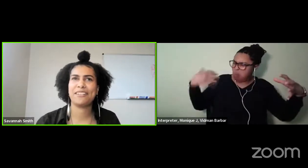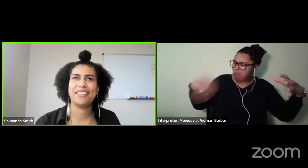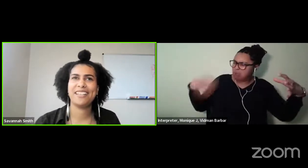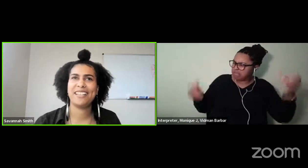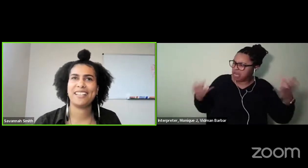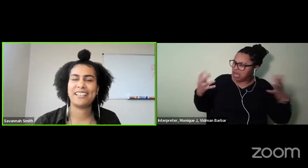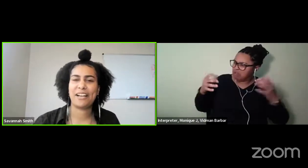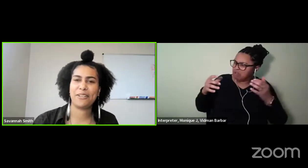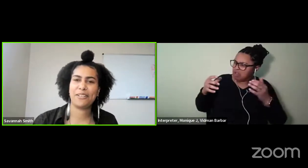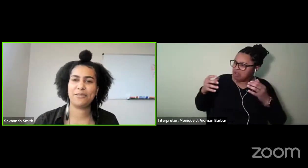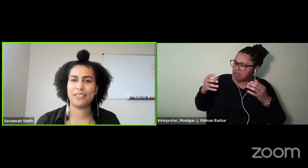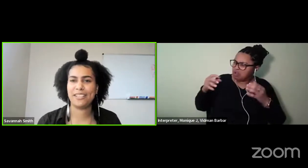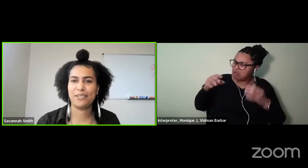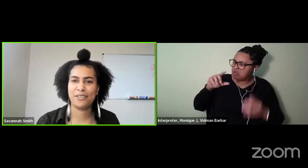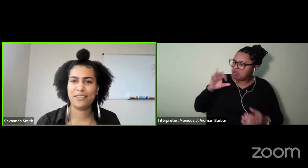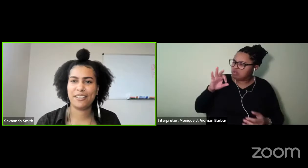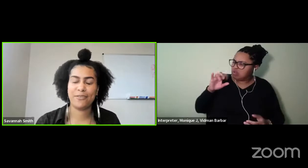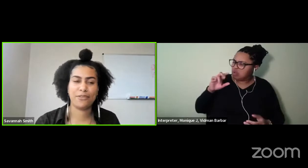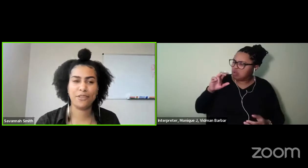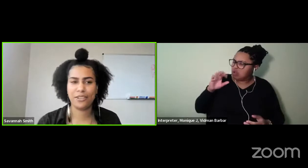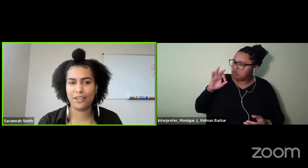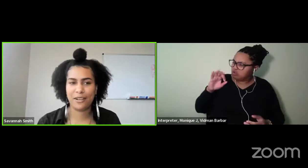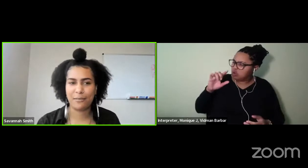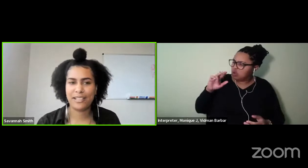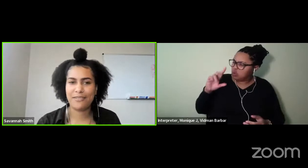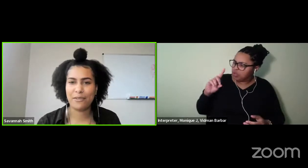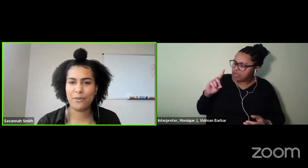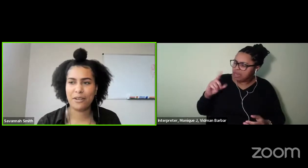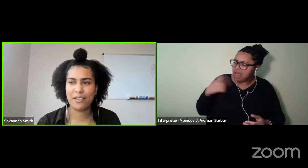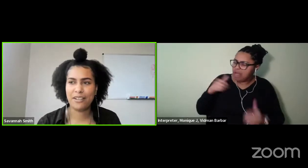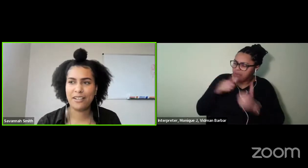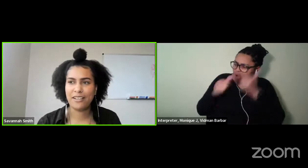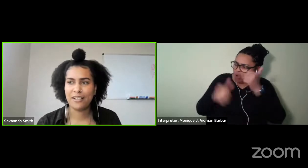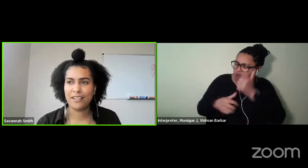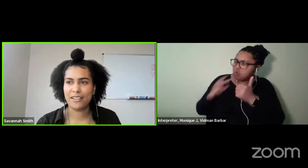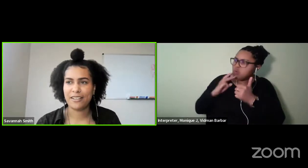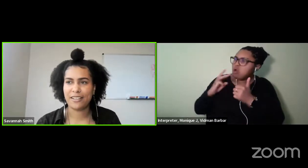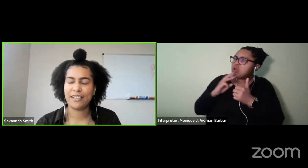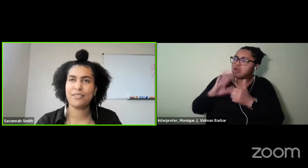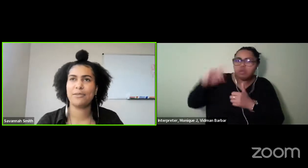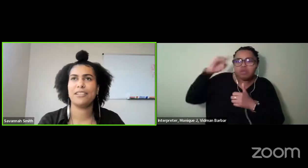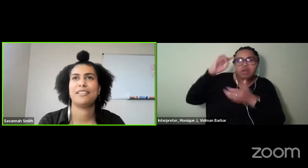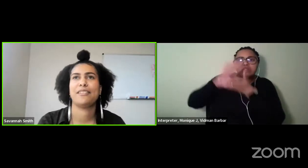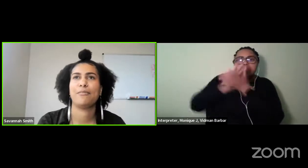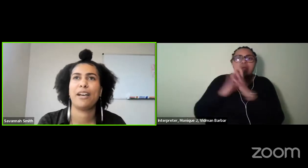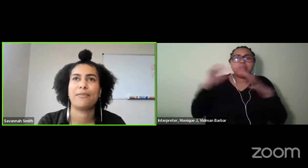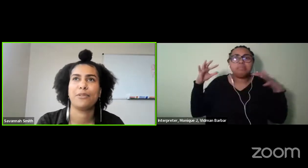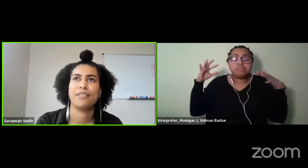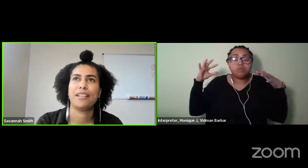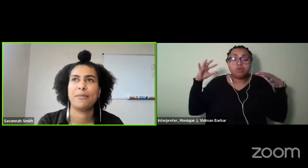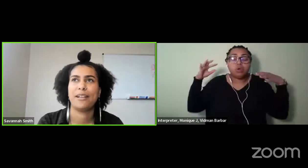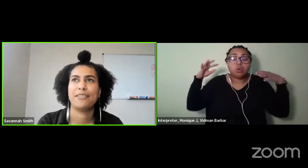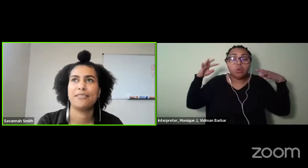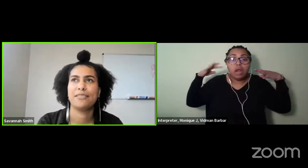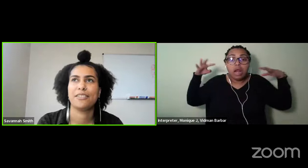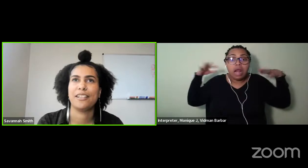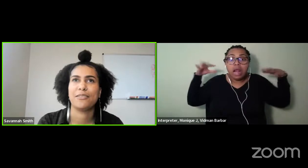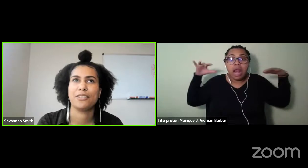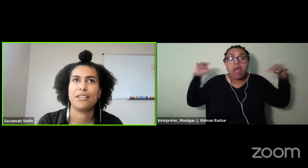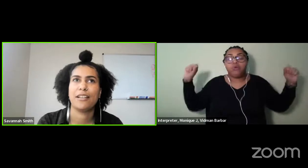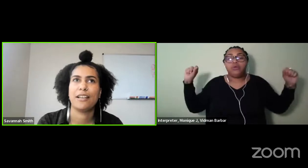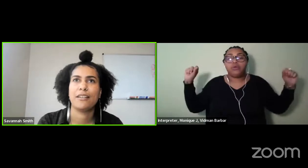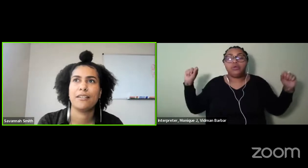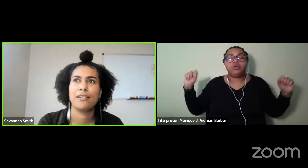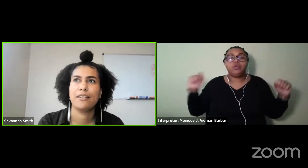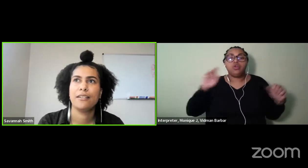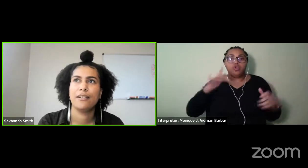your thoughts get louder, you could hear and feel your heartbeat even more. yeah, that's really impactful to think about. So thank